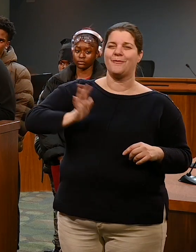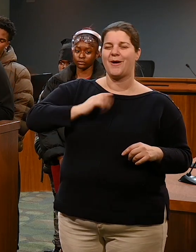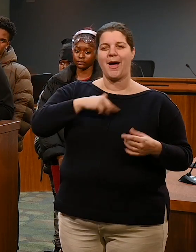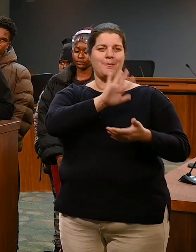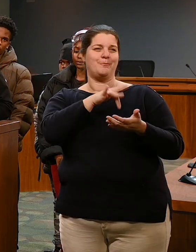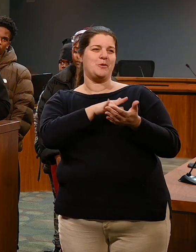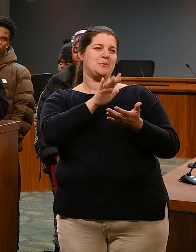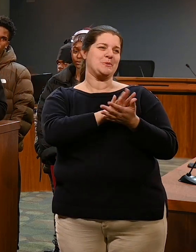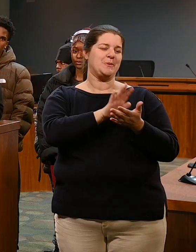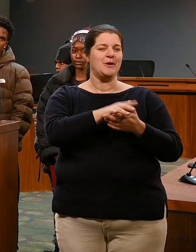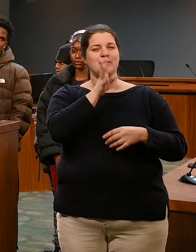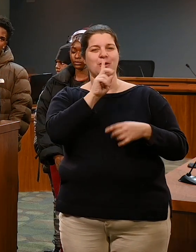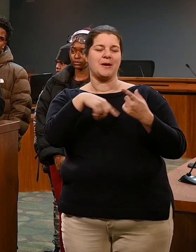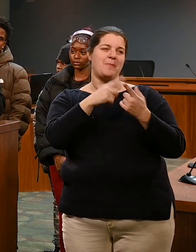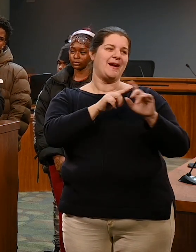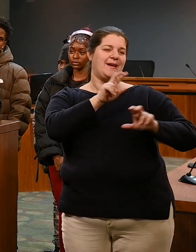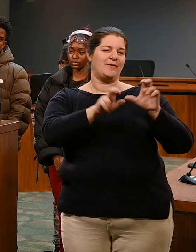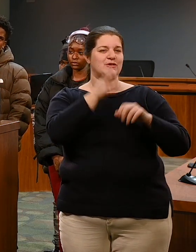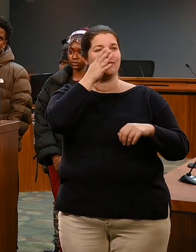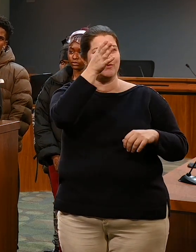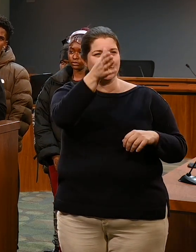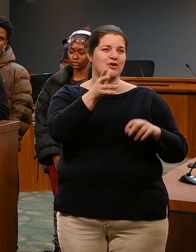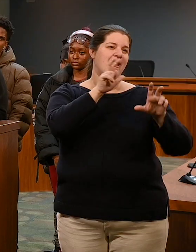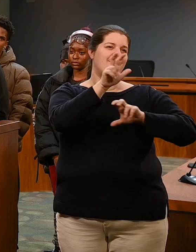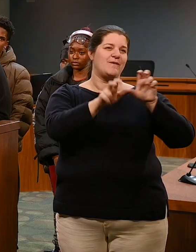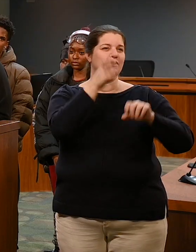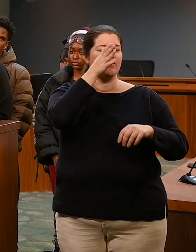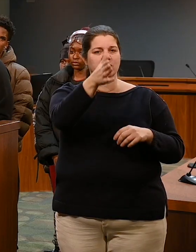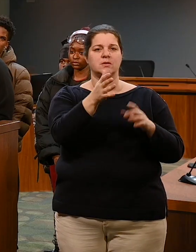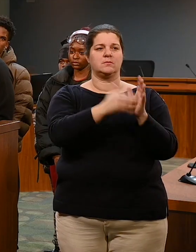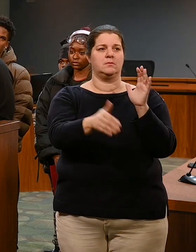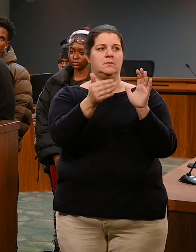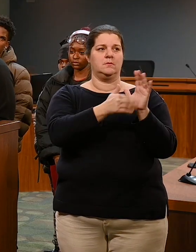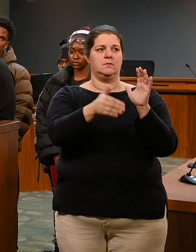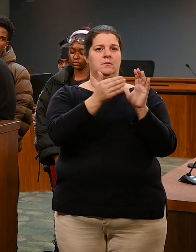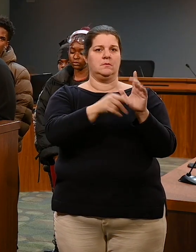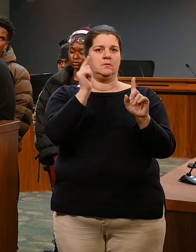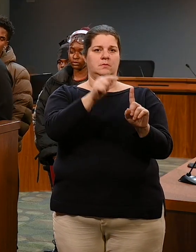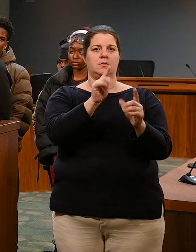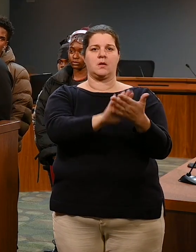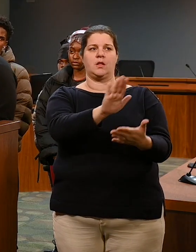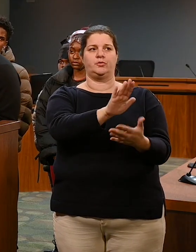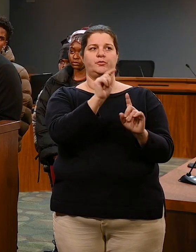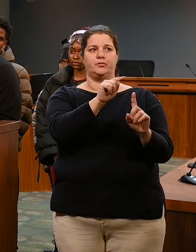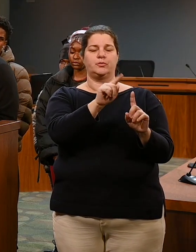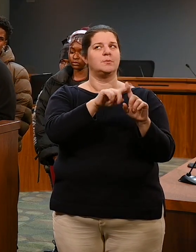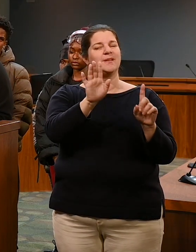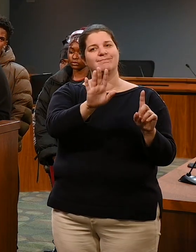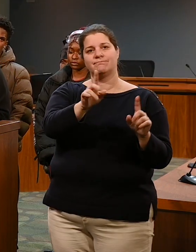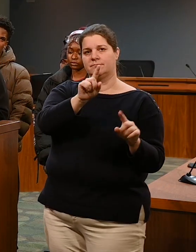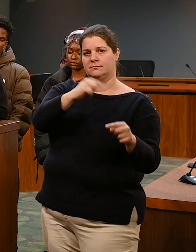But they were actually talking about when you go to college and what you're going to be when you become an adult. Our future is our young